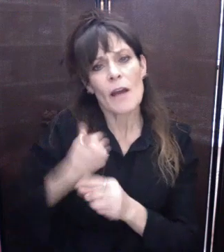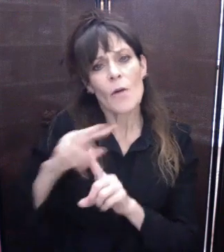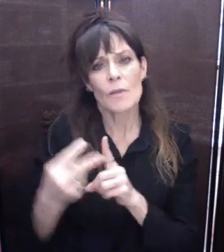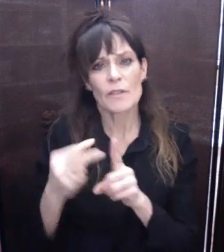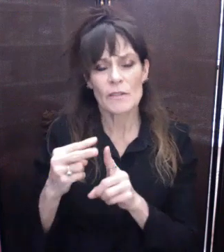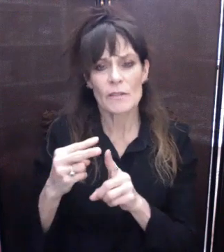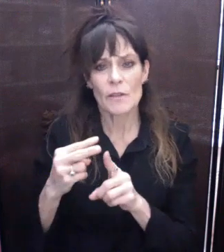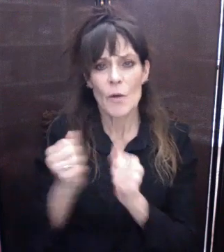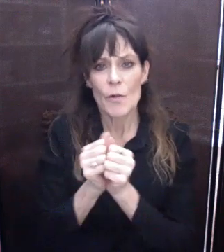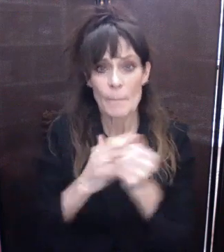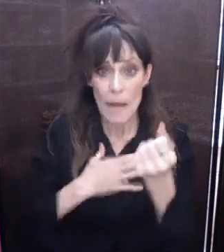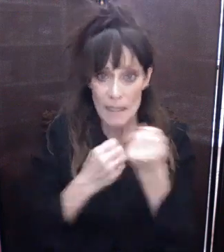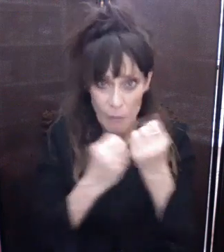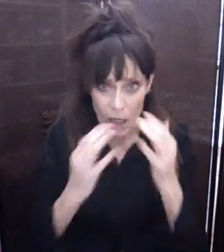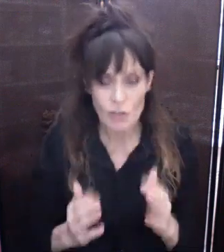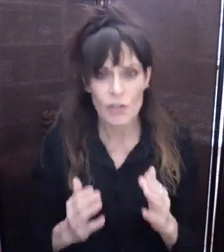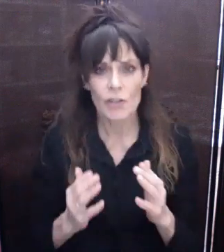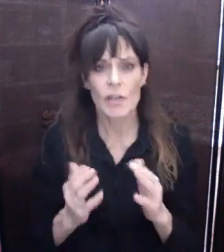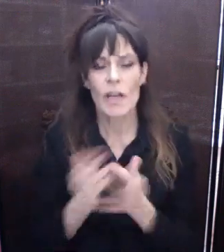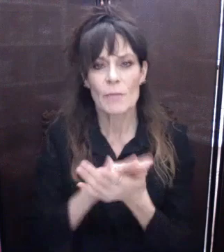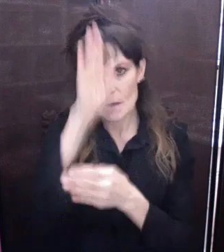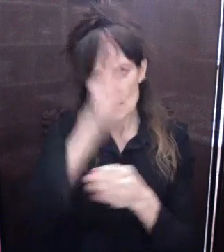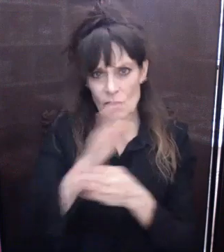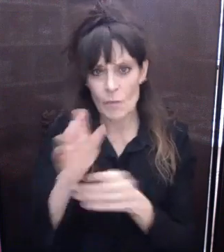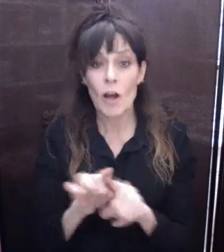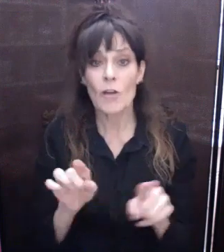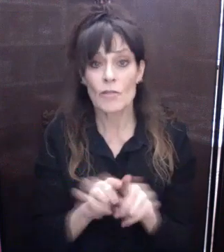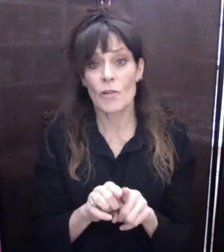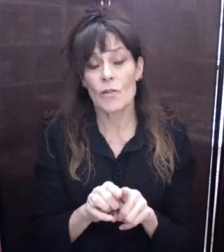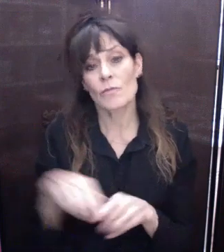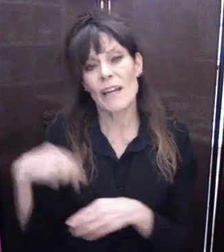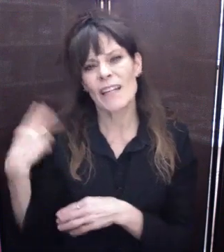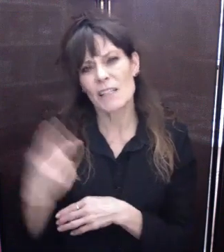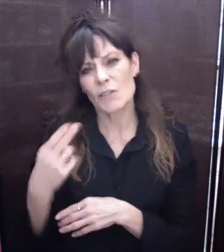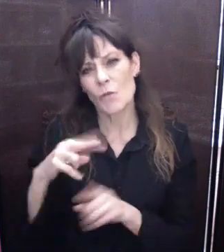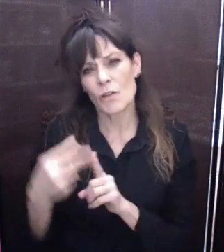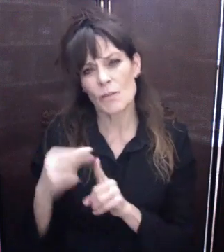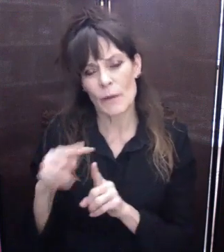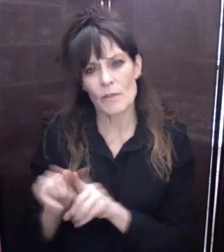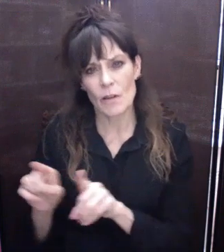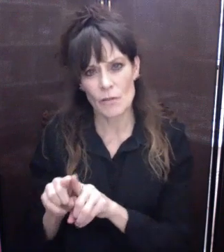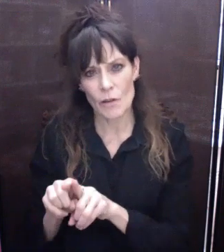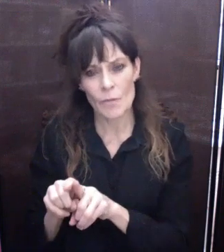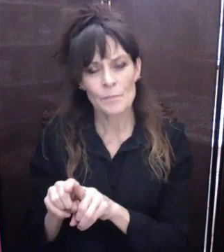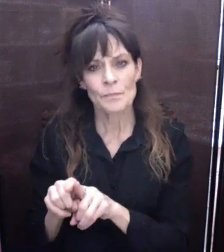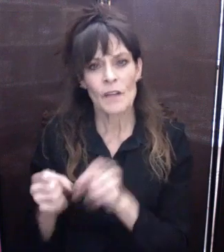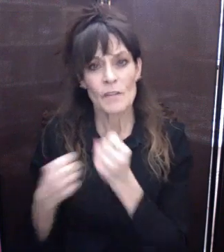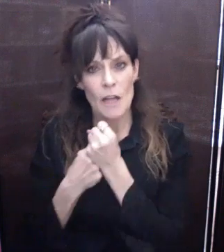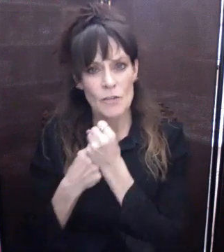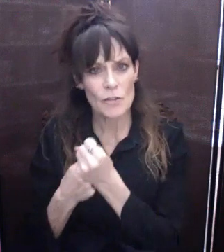getting sober, and also something of a historical perspective of sponsorship that maybe sort of gives a